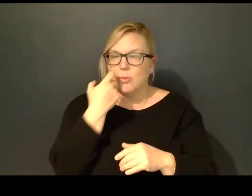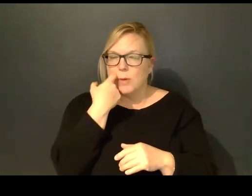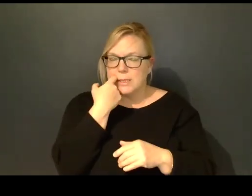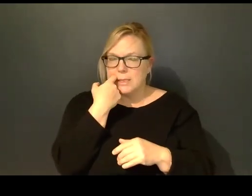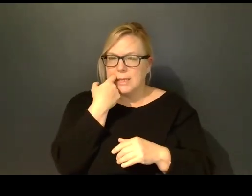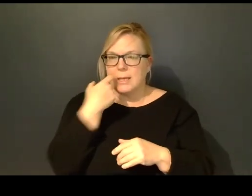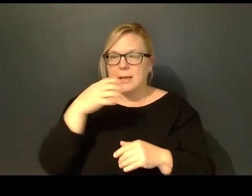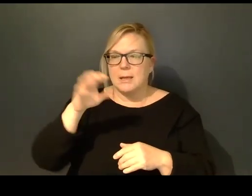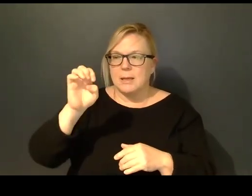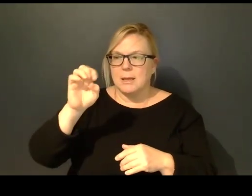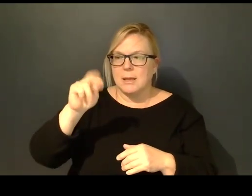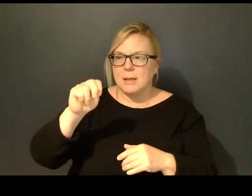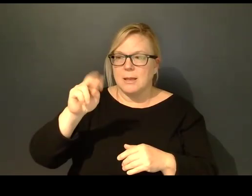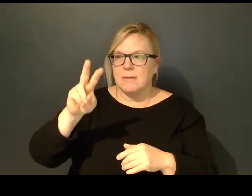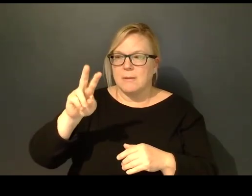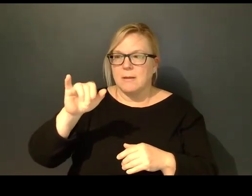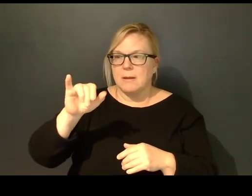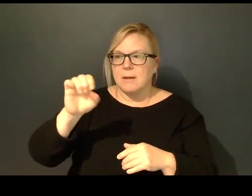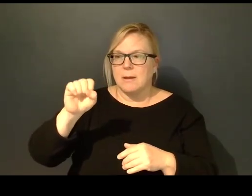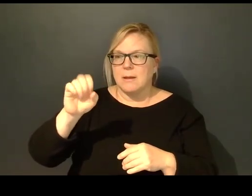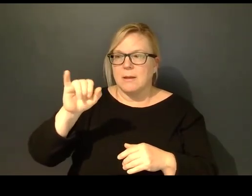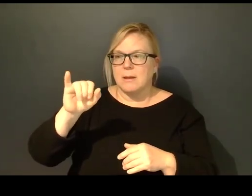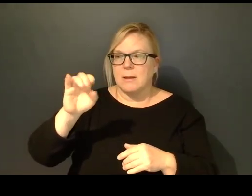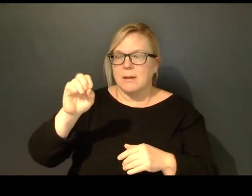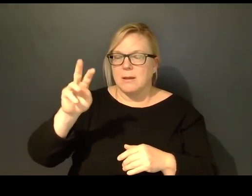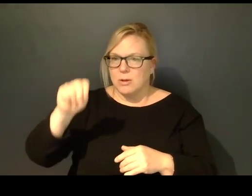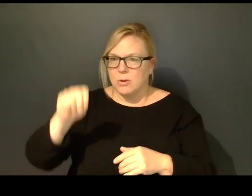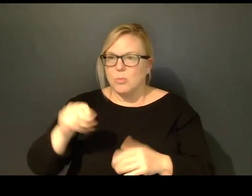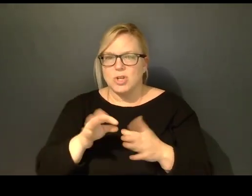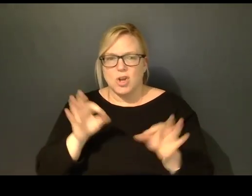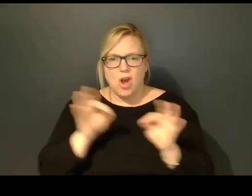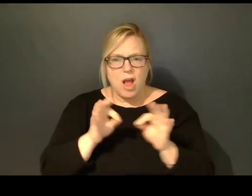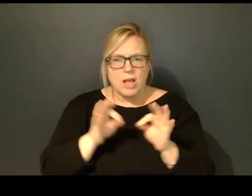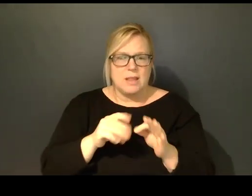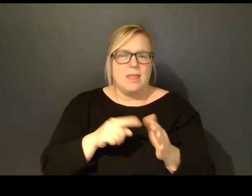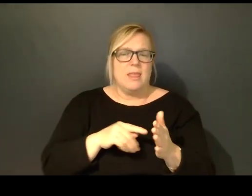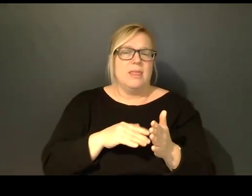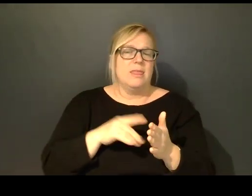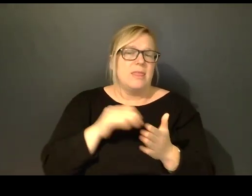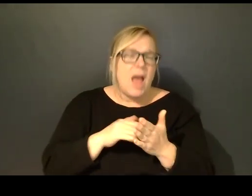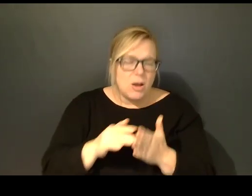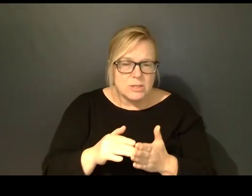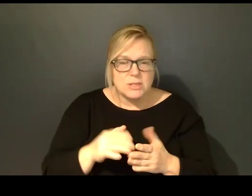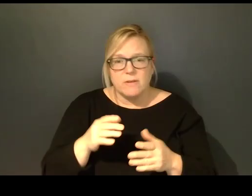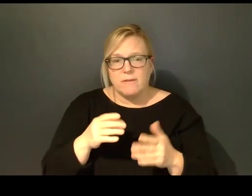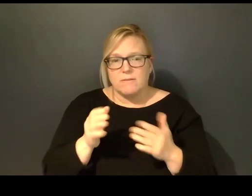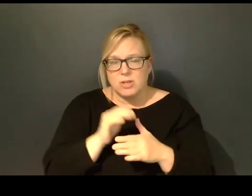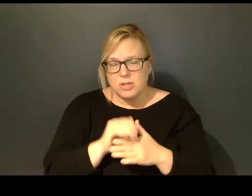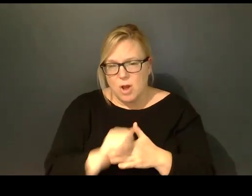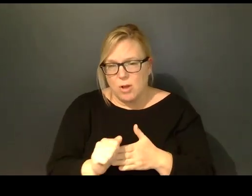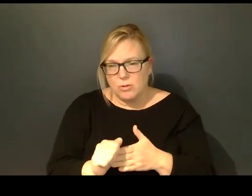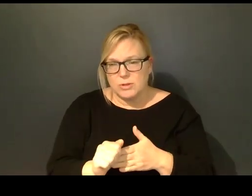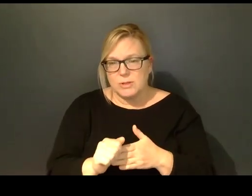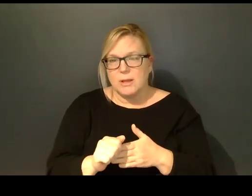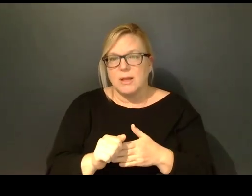which cost thousands and thousands of dollars, which again are products that are targeted specifically to the blind and visually